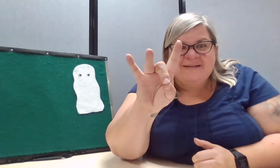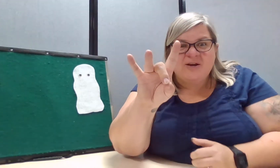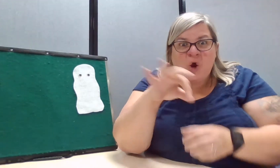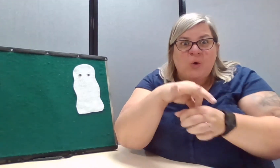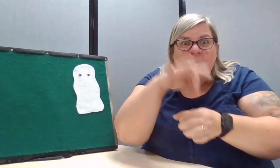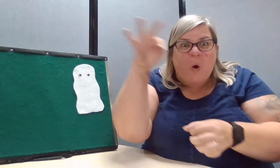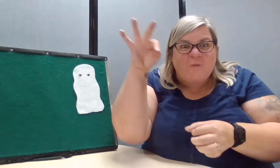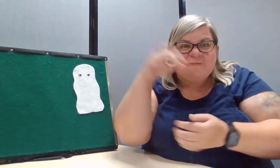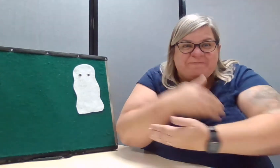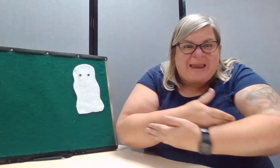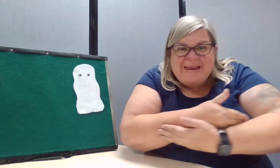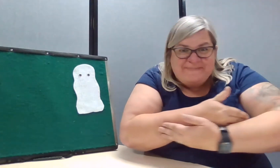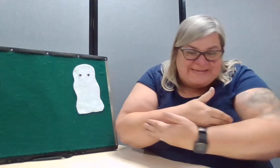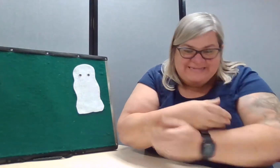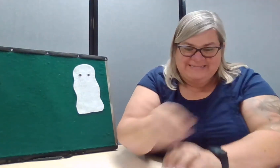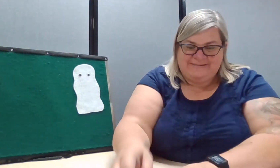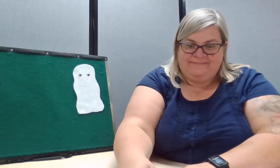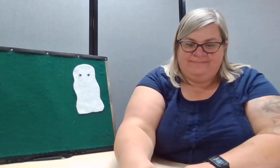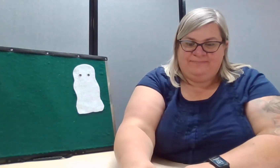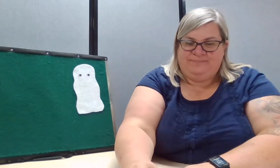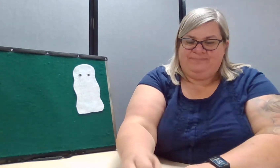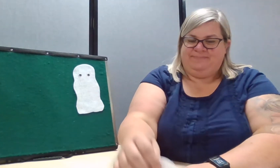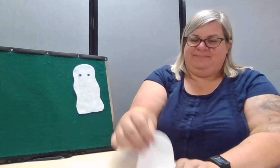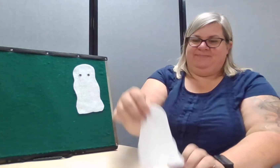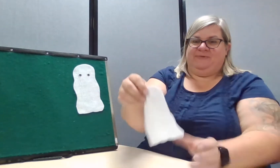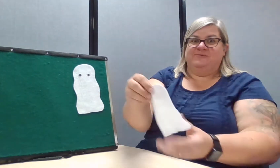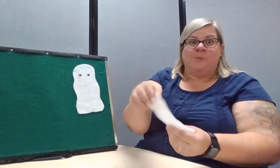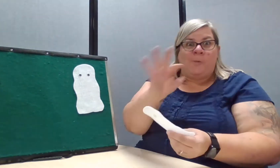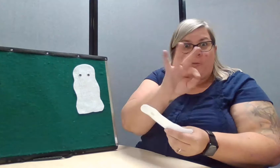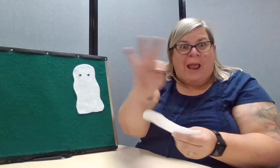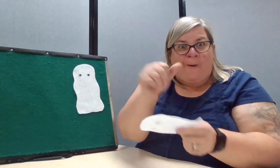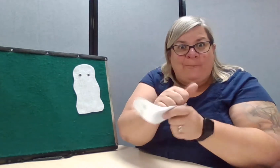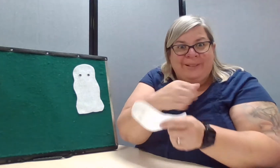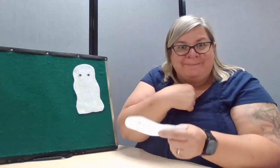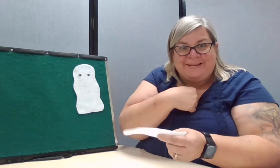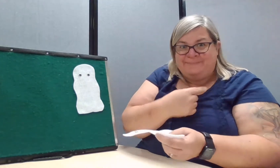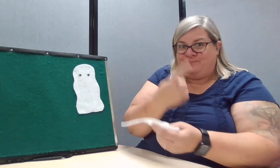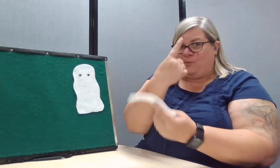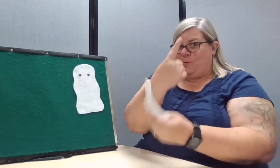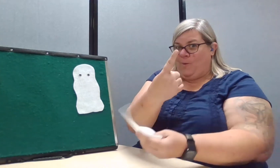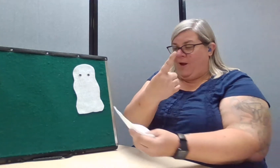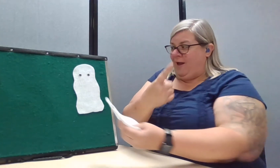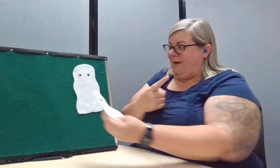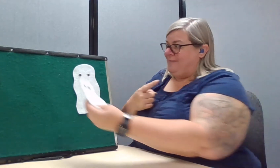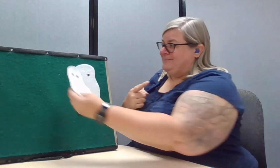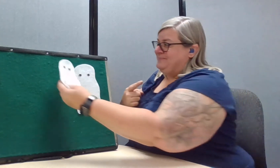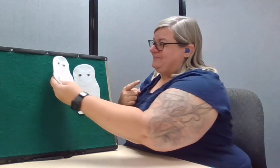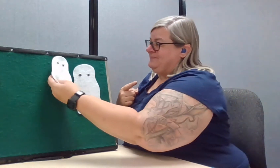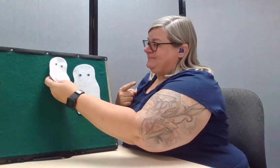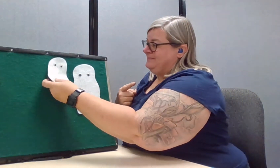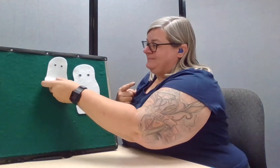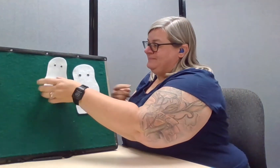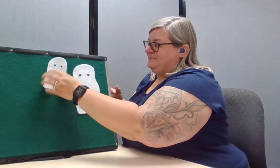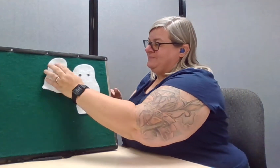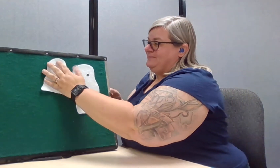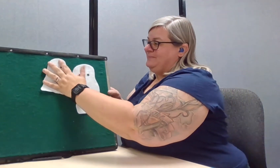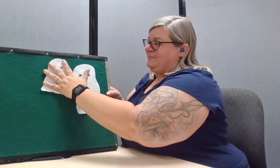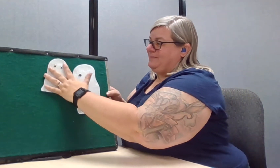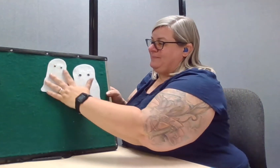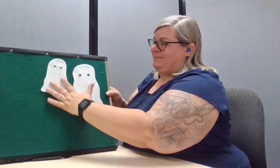had 8 little ghost babies. Count with me. 1,